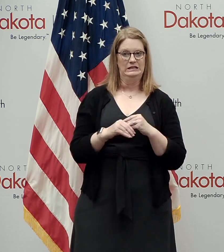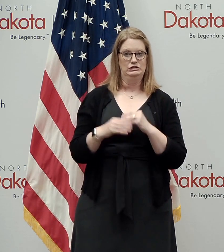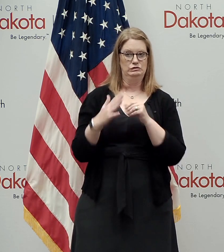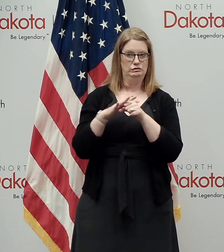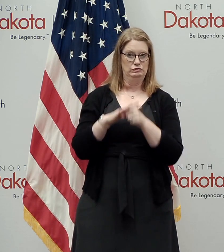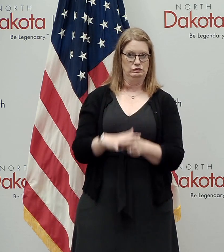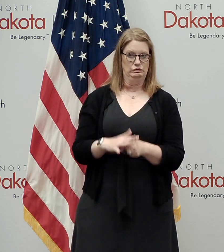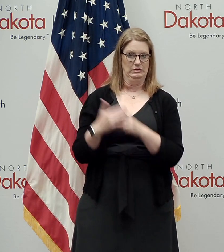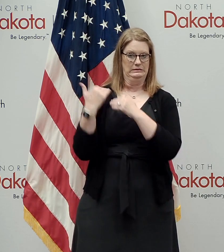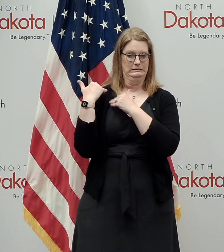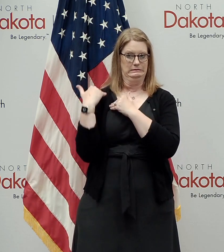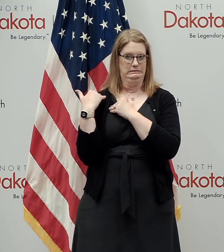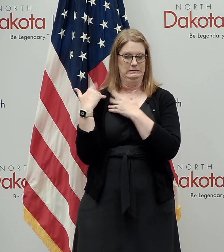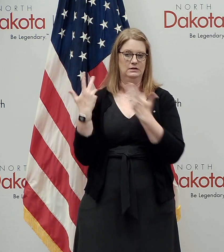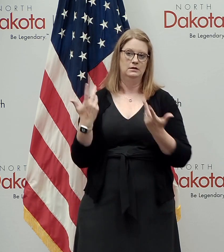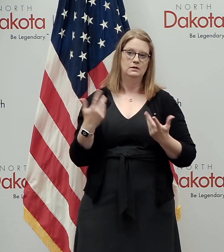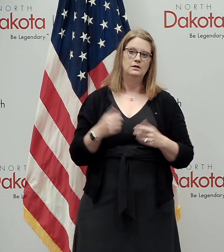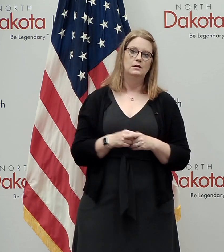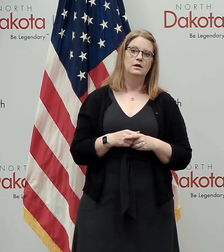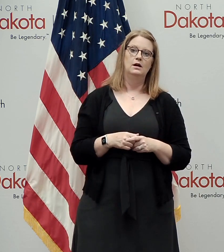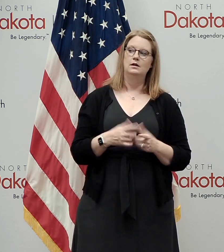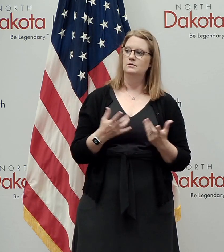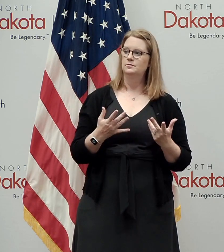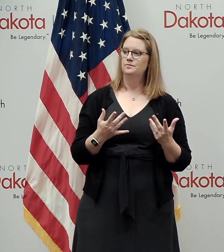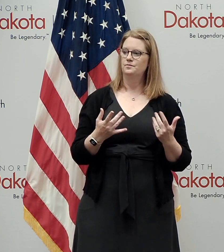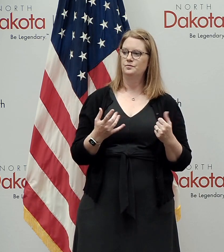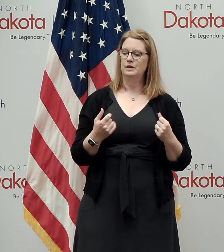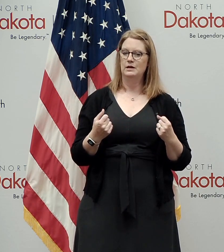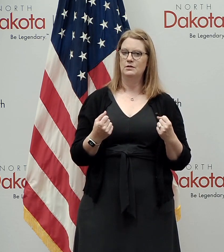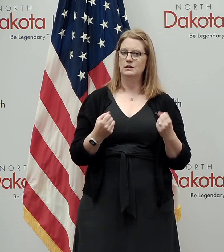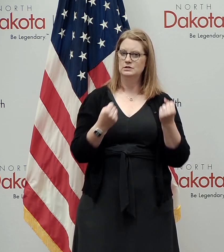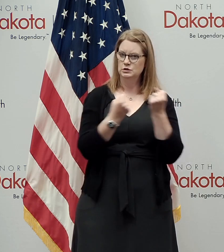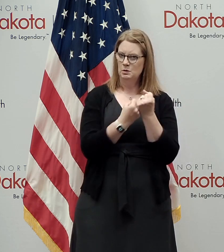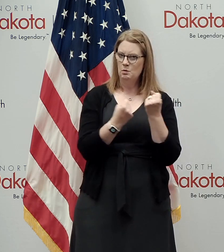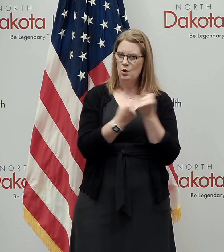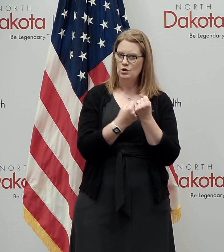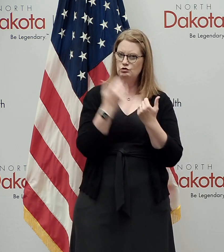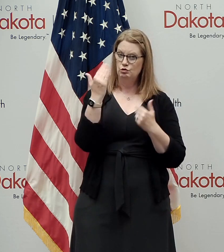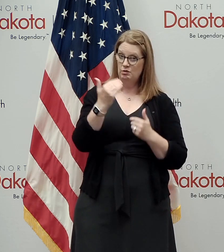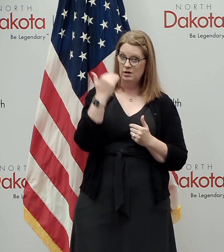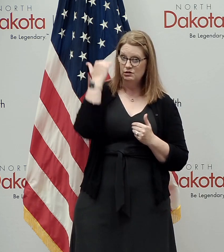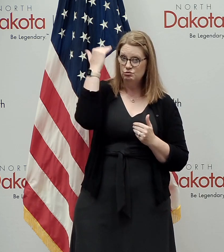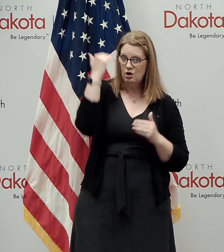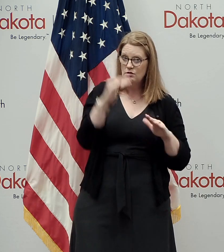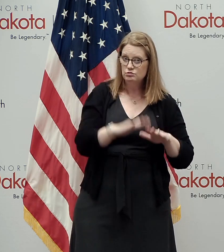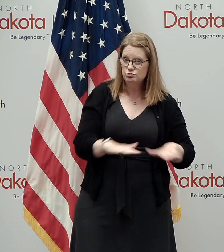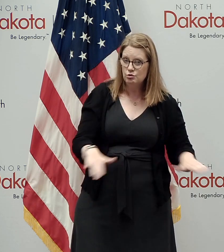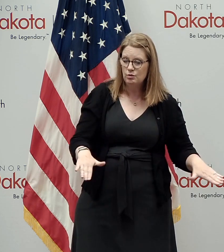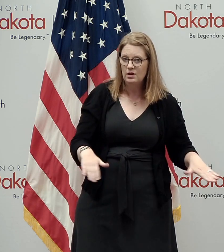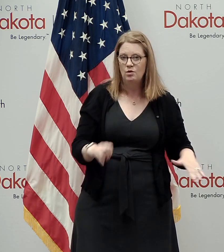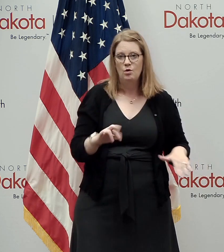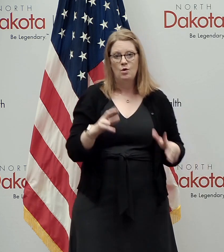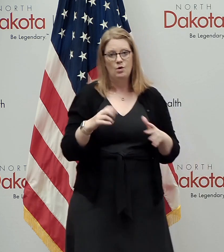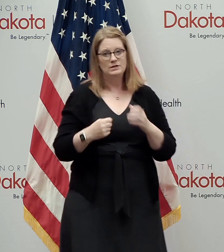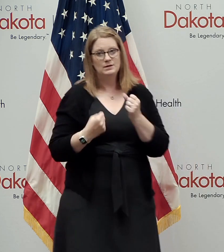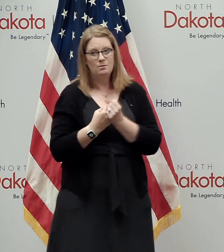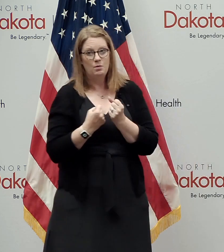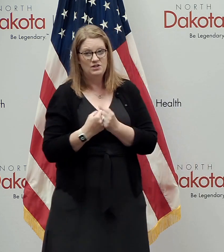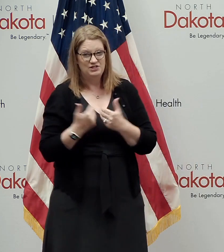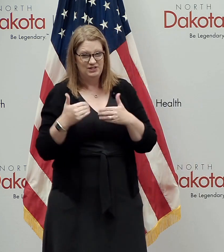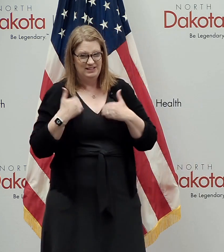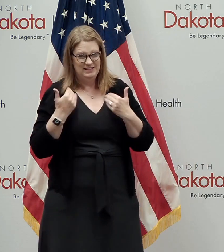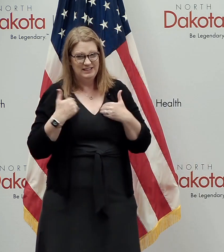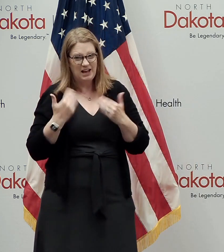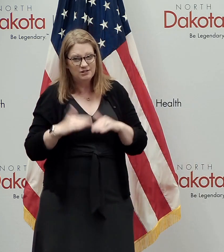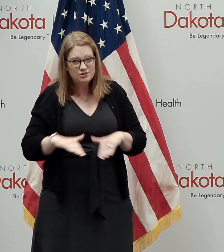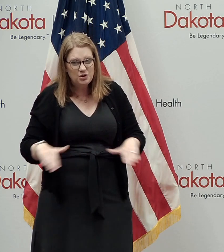some of the best ways, whether it's to support your adult children or to support your young children that are heading back